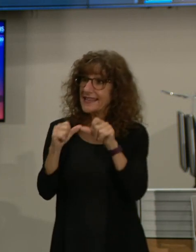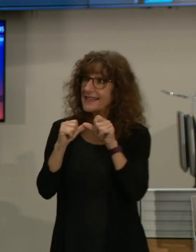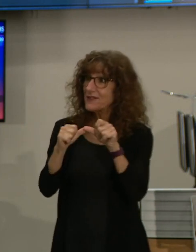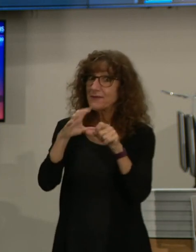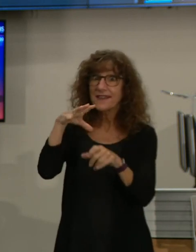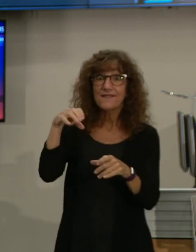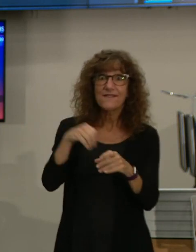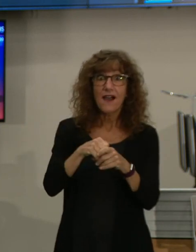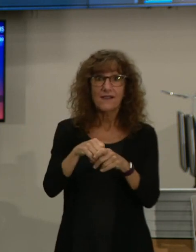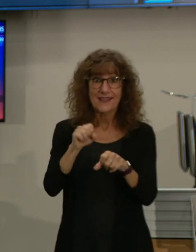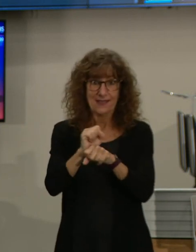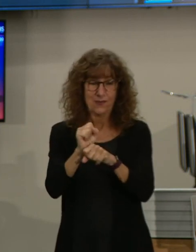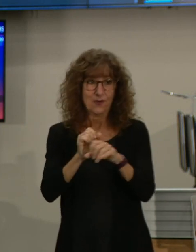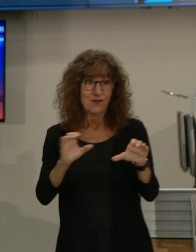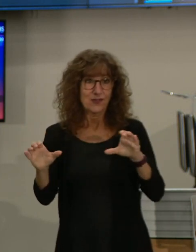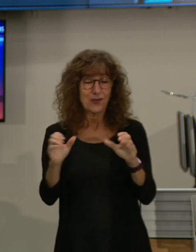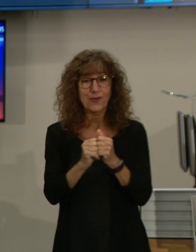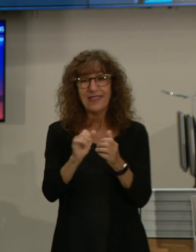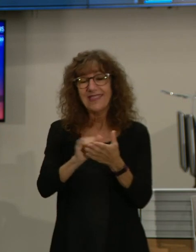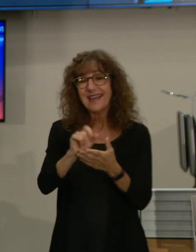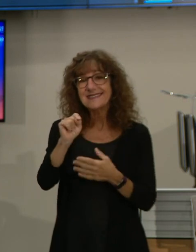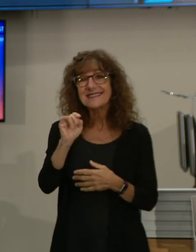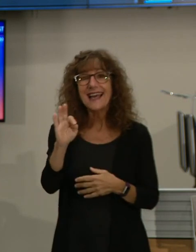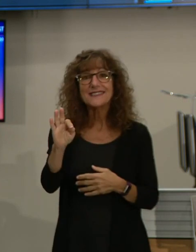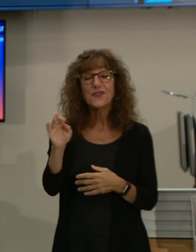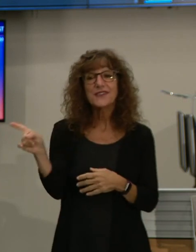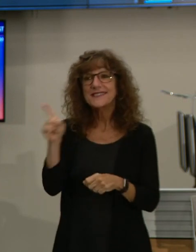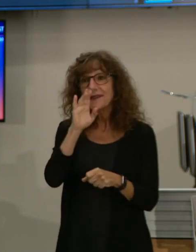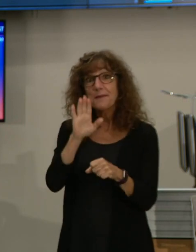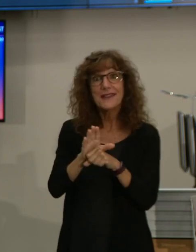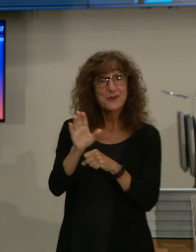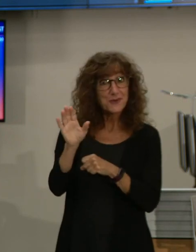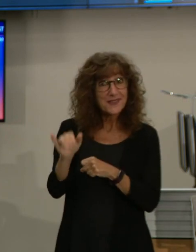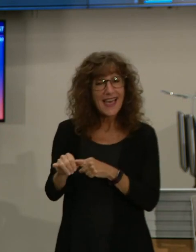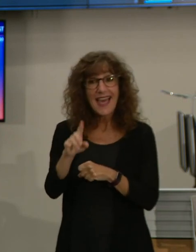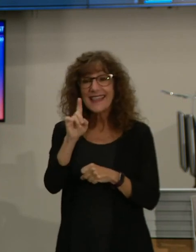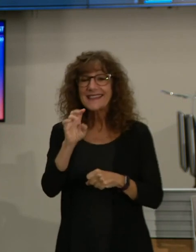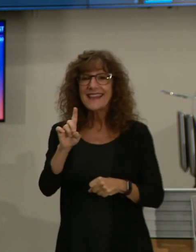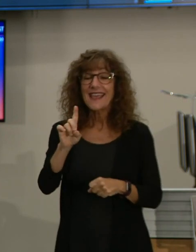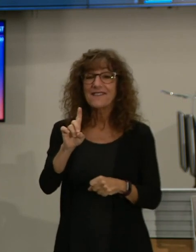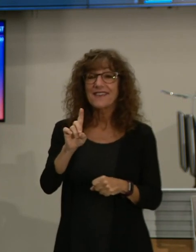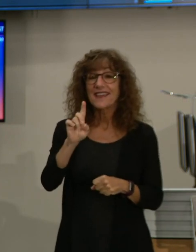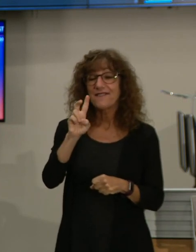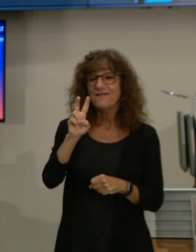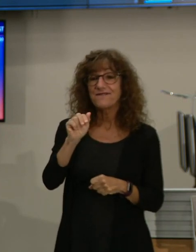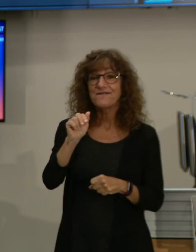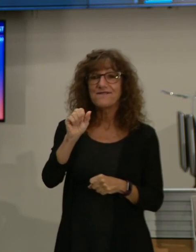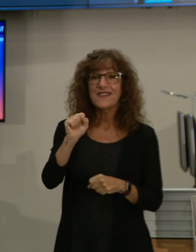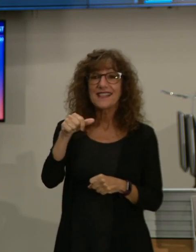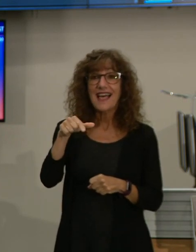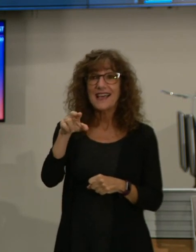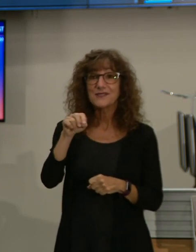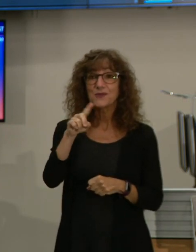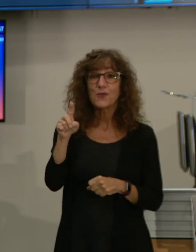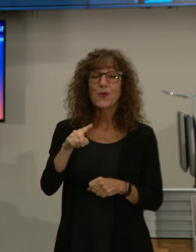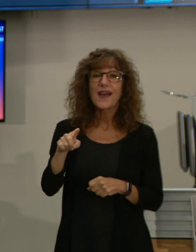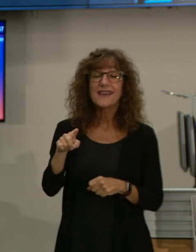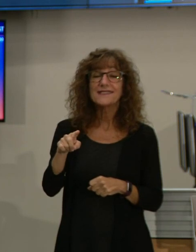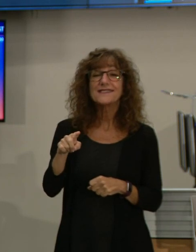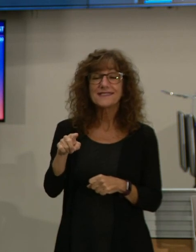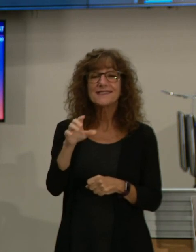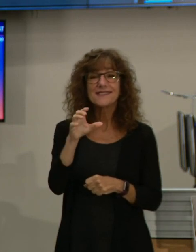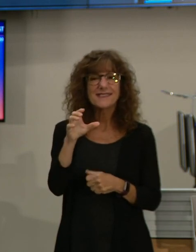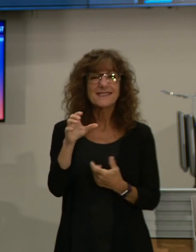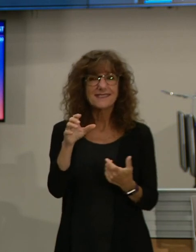to be involved in the work that we're doing with this task force. He's committed to it. David Velasquez, be clear, is second chairing this for